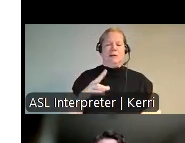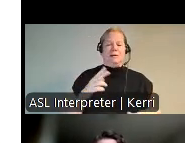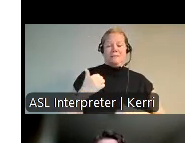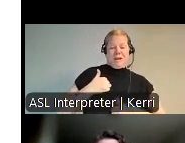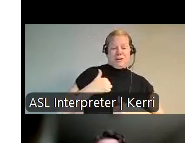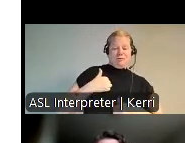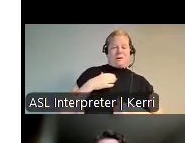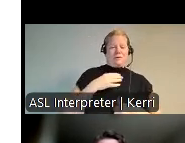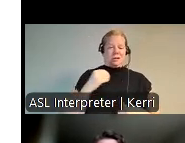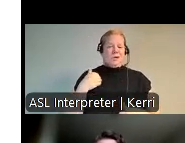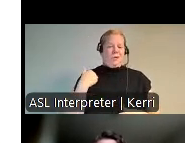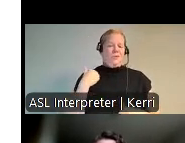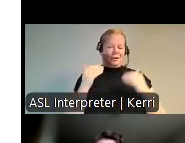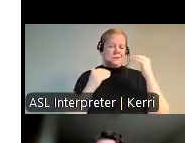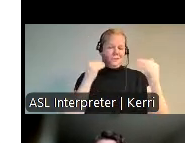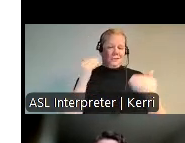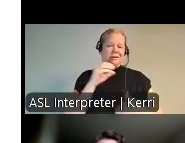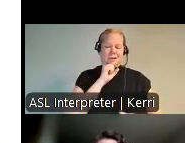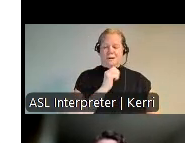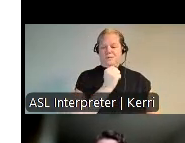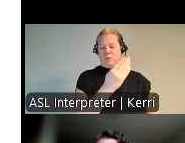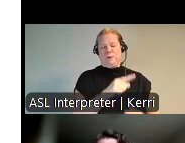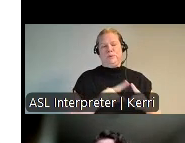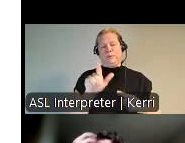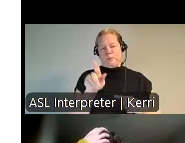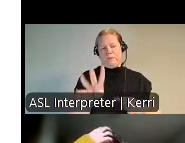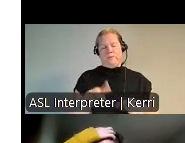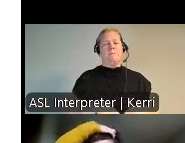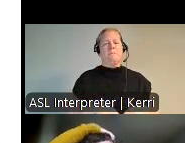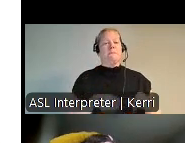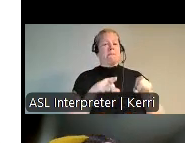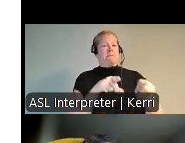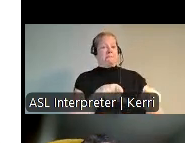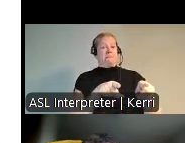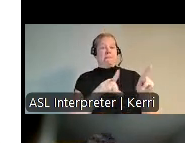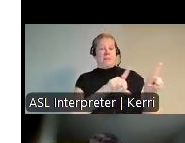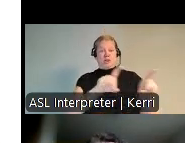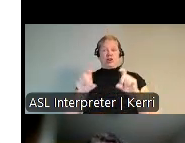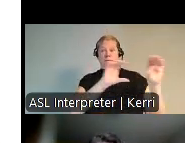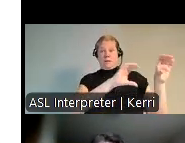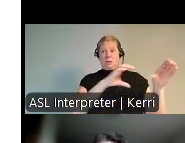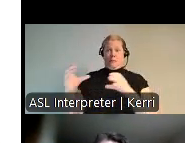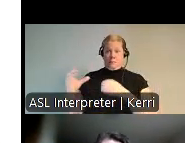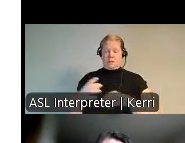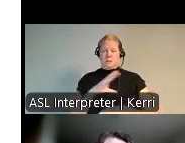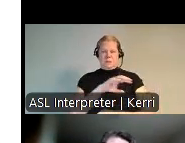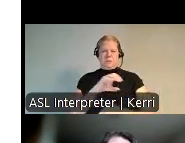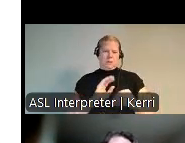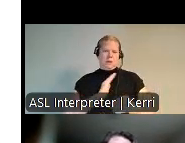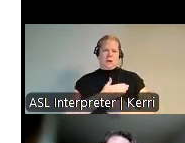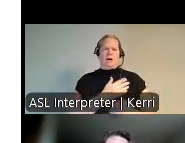And here are our survey topics that were included in our 2023